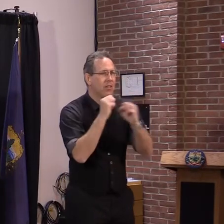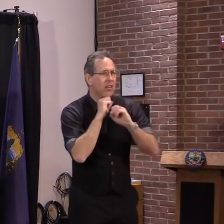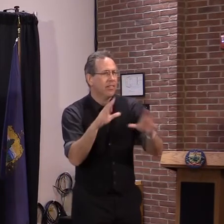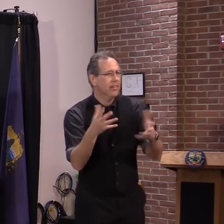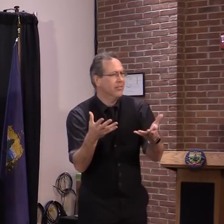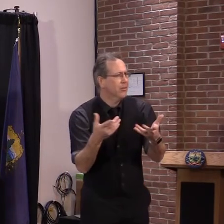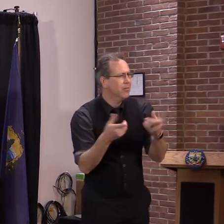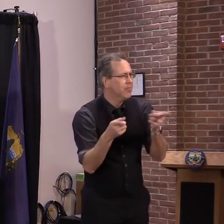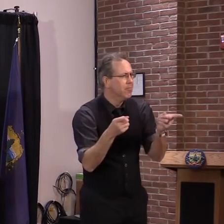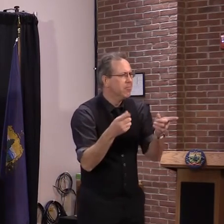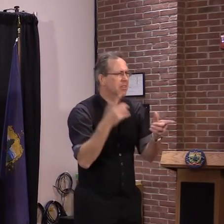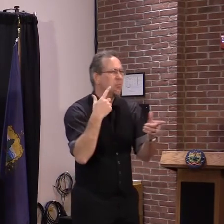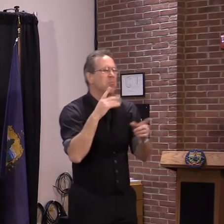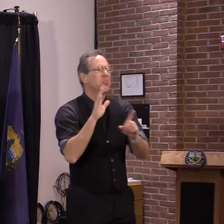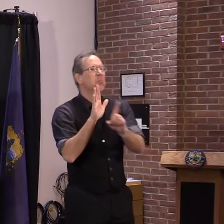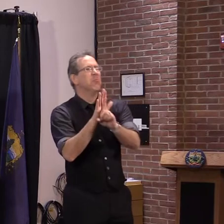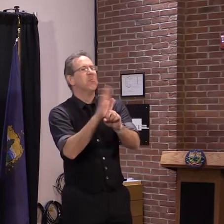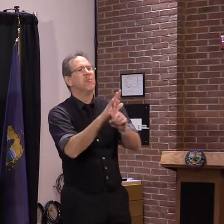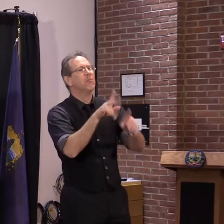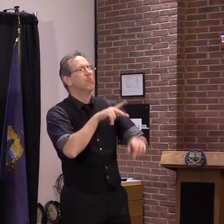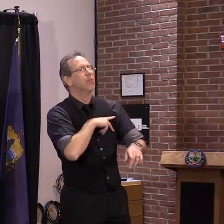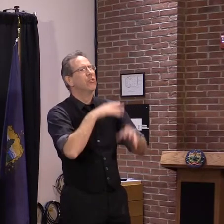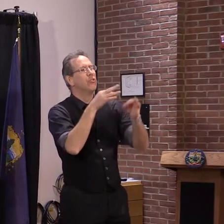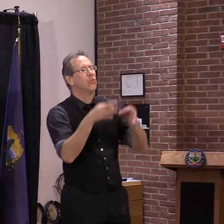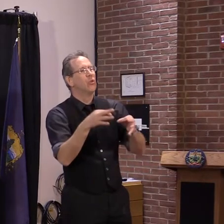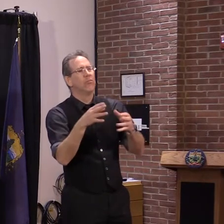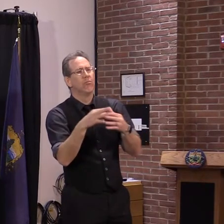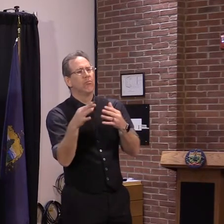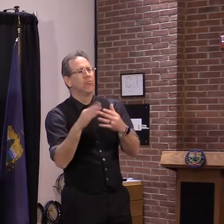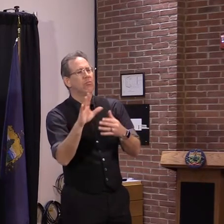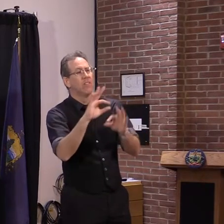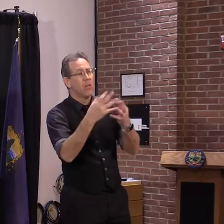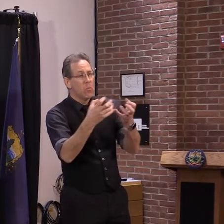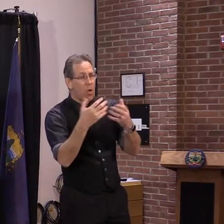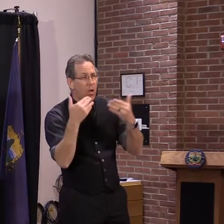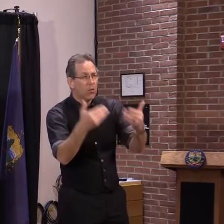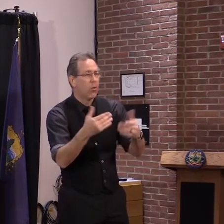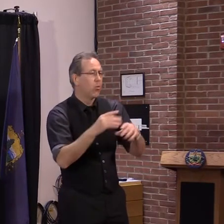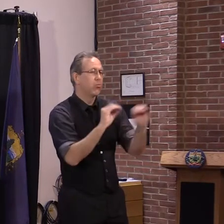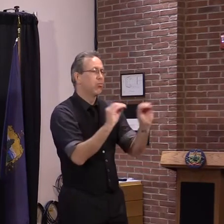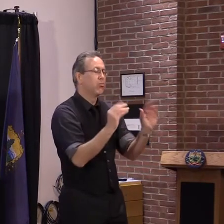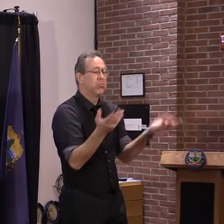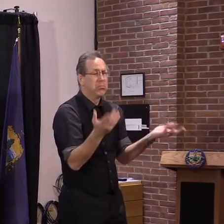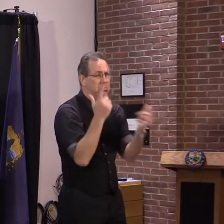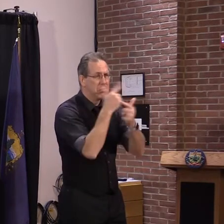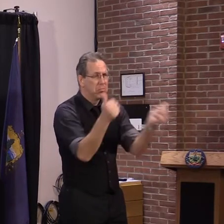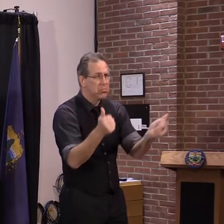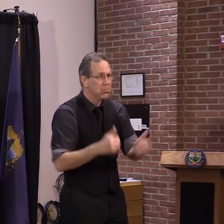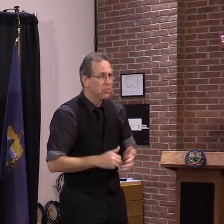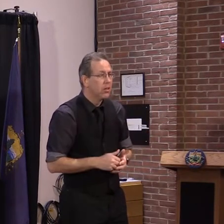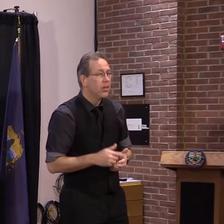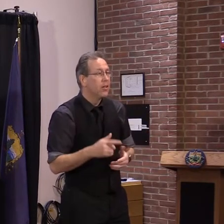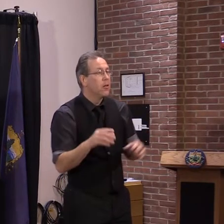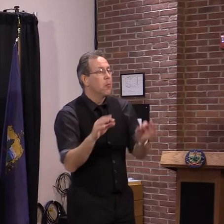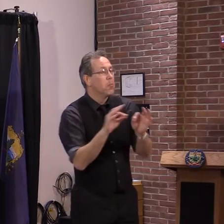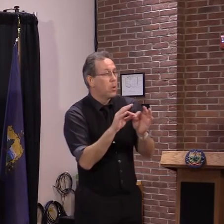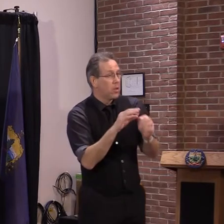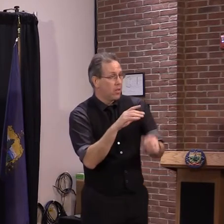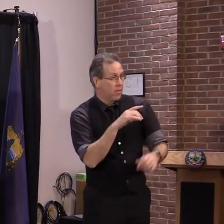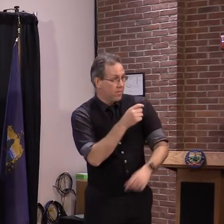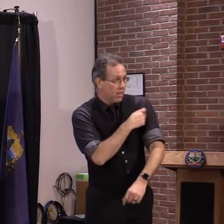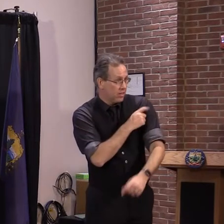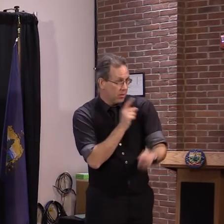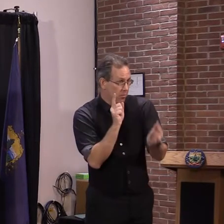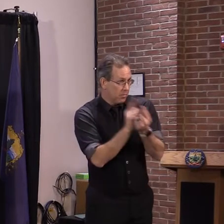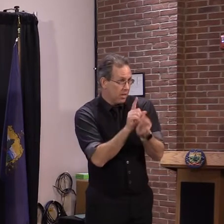personal choice and decision. But the more who are vaccinated and get to a certain level, they would